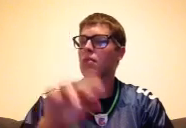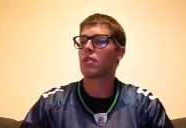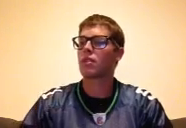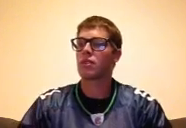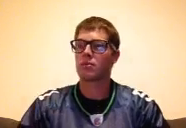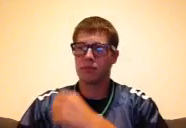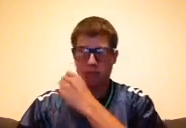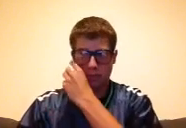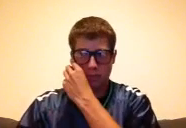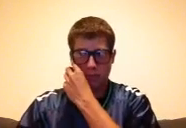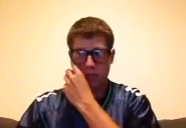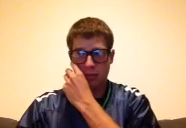We're playing spades.